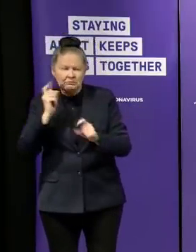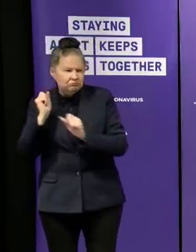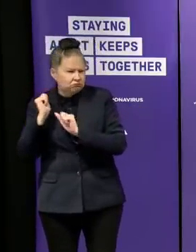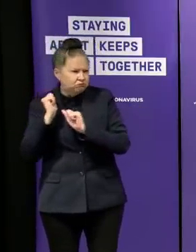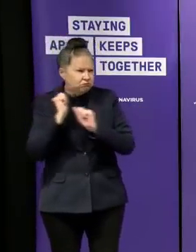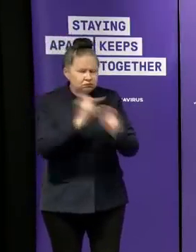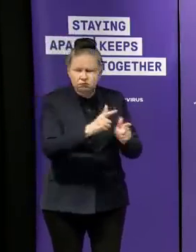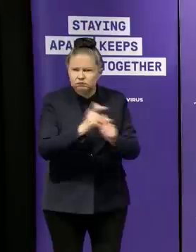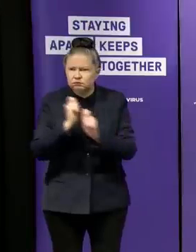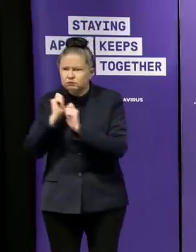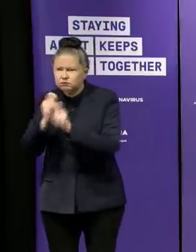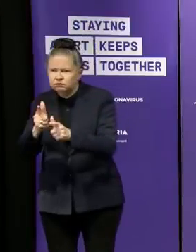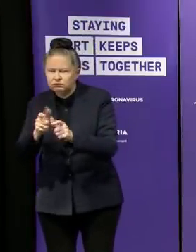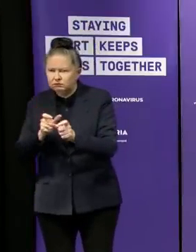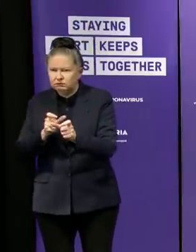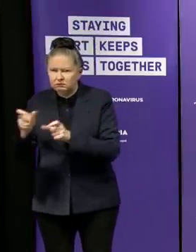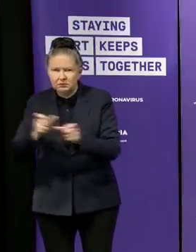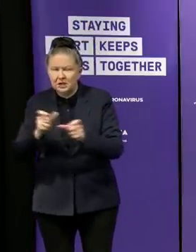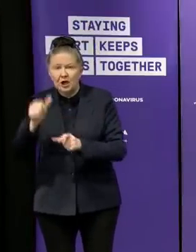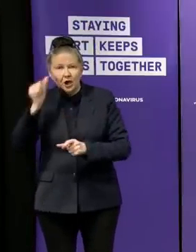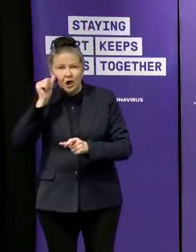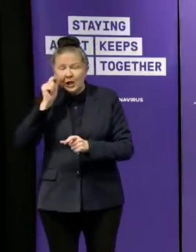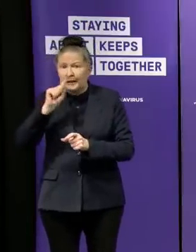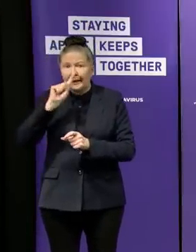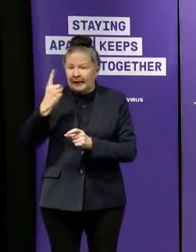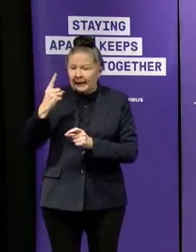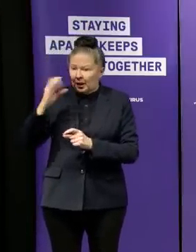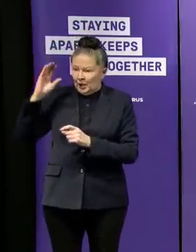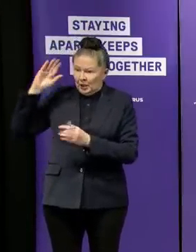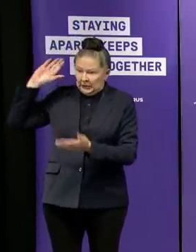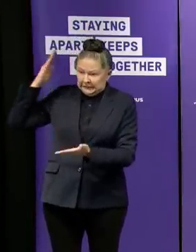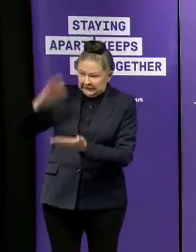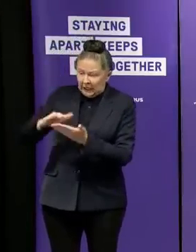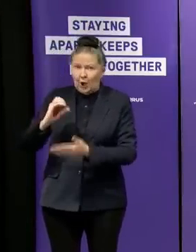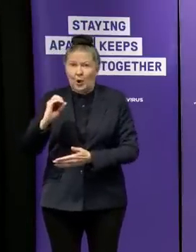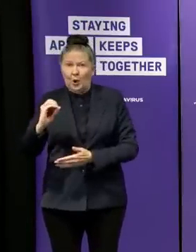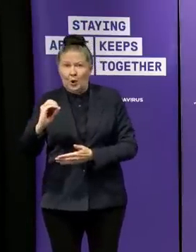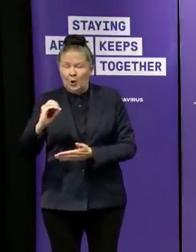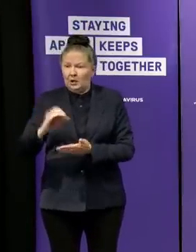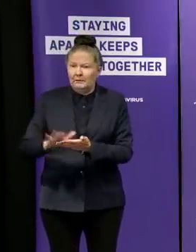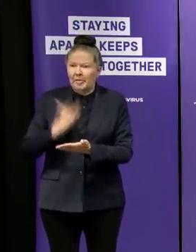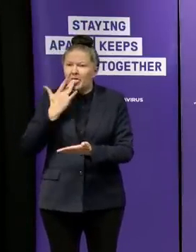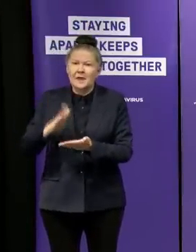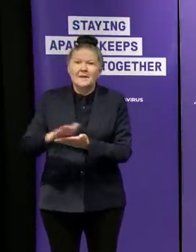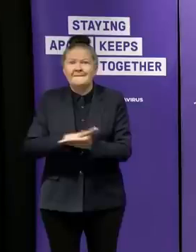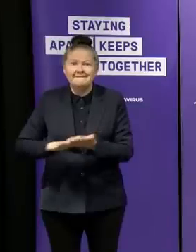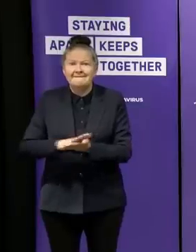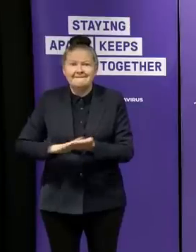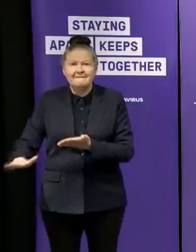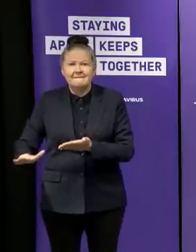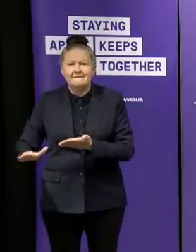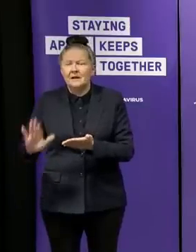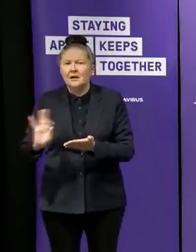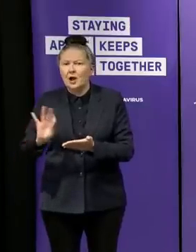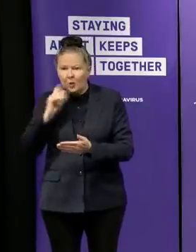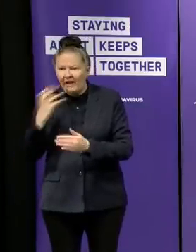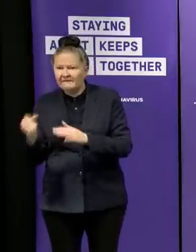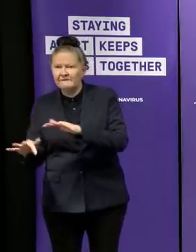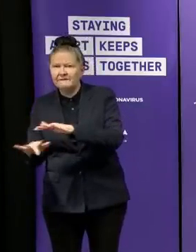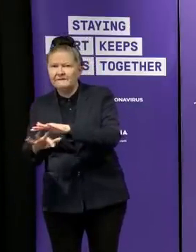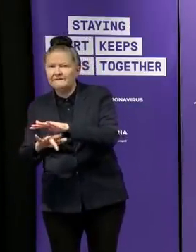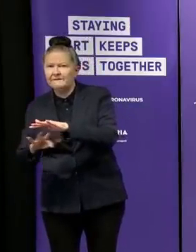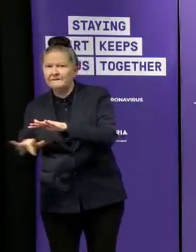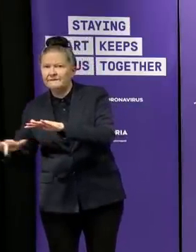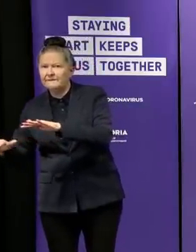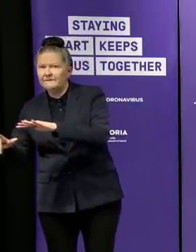be. Because we're not looking for zero forever, we're not looking to eliminate it, we're going to have it bubbling at some level or another in